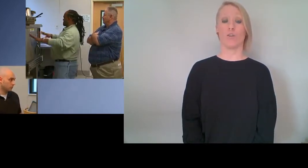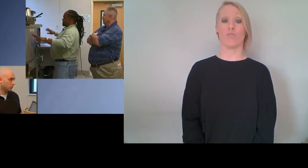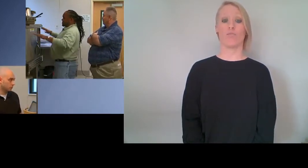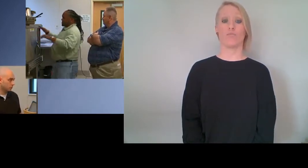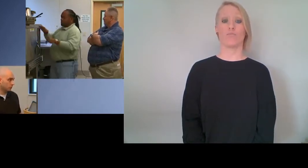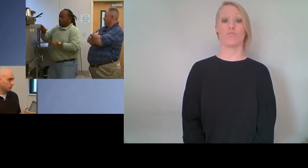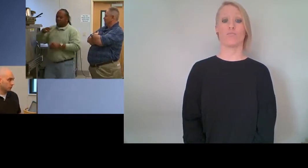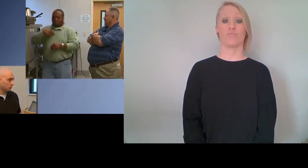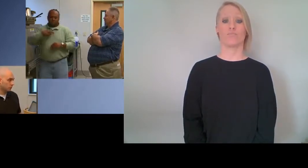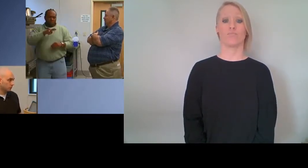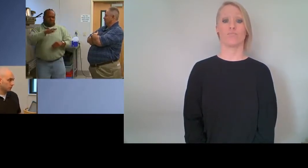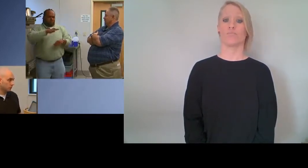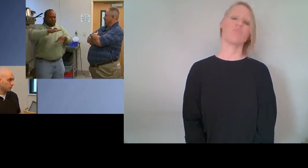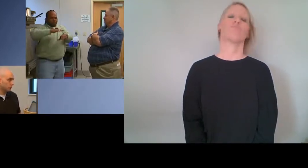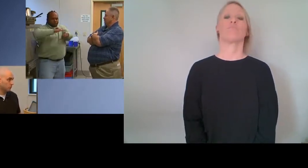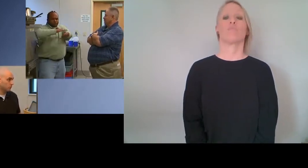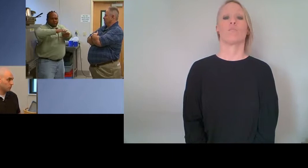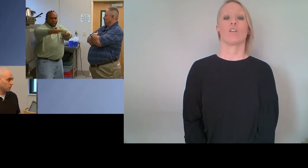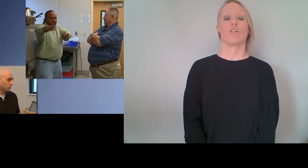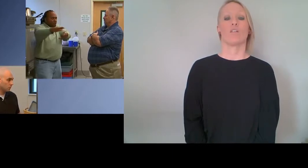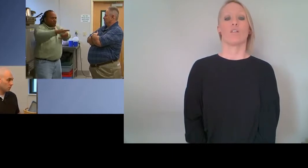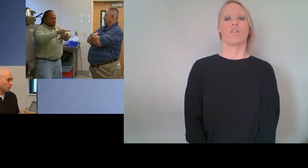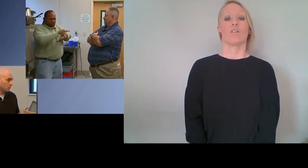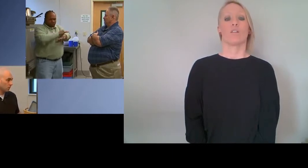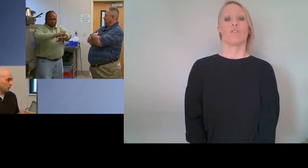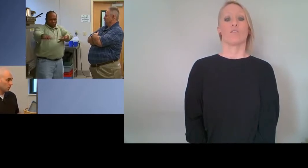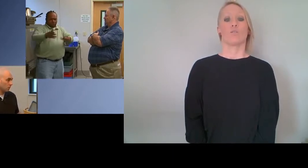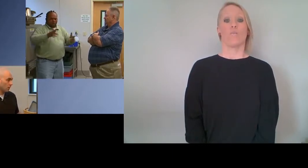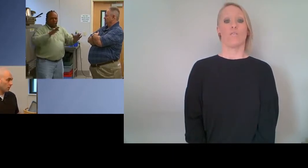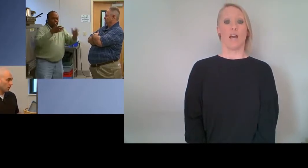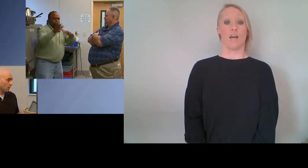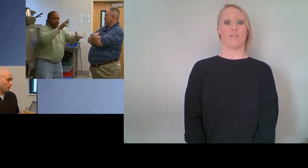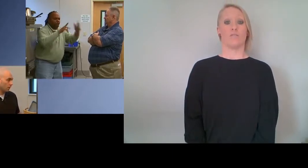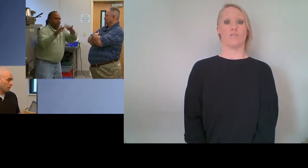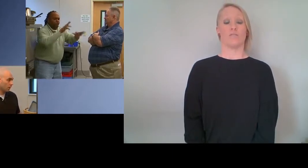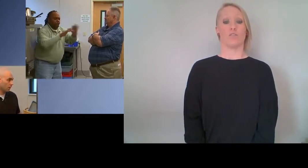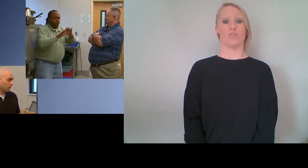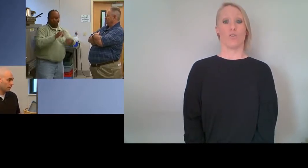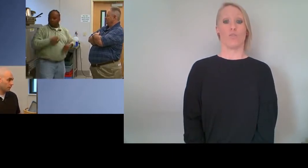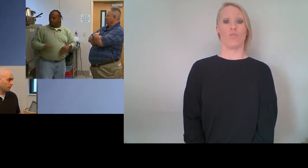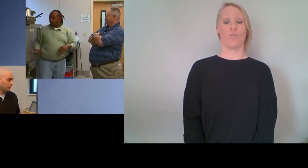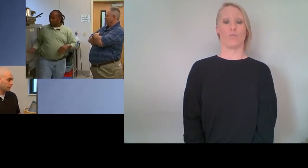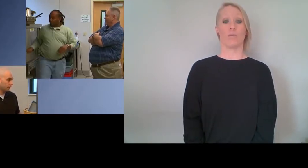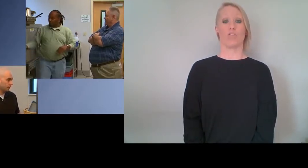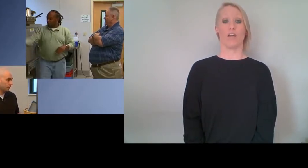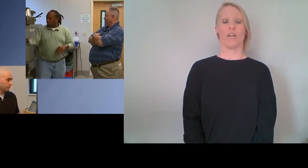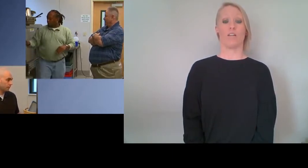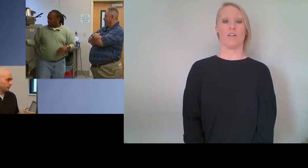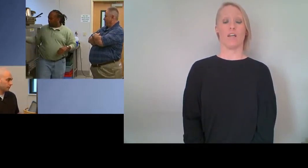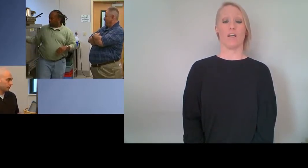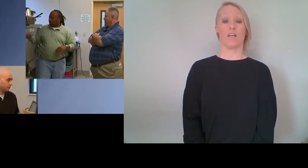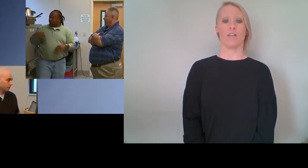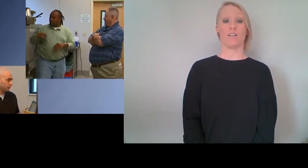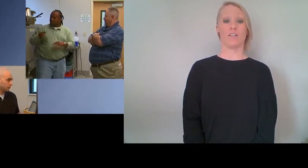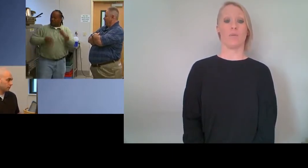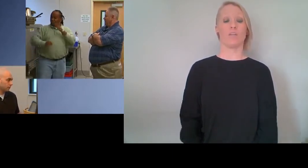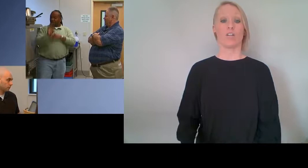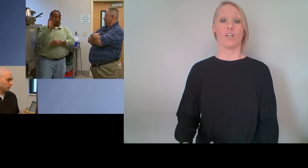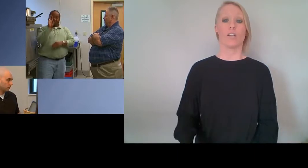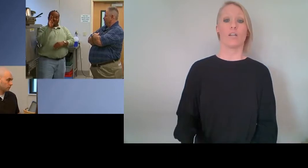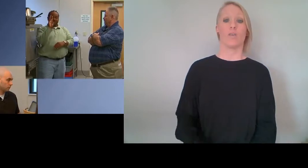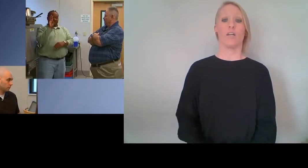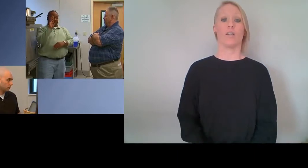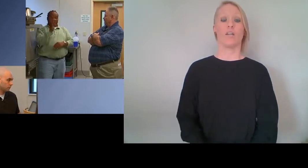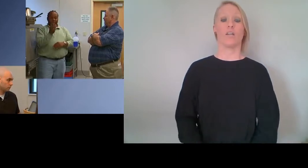gas stove. So a flat stove would be great, and I'll